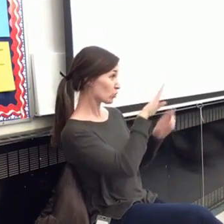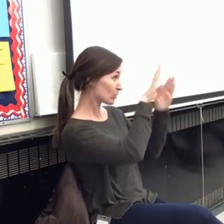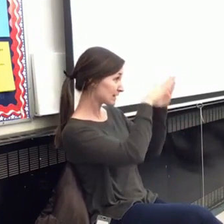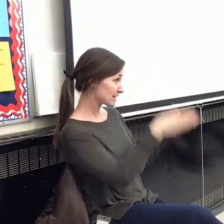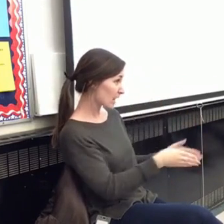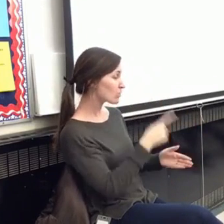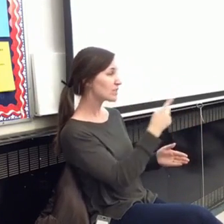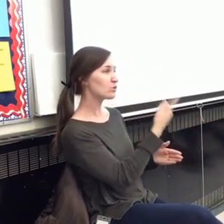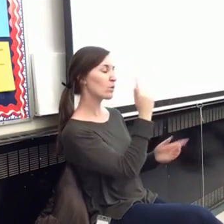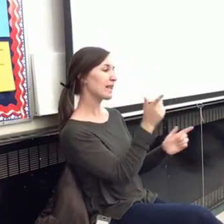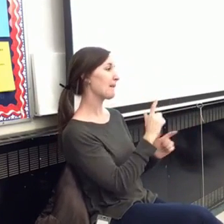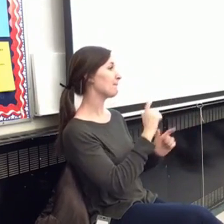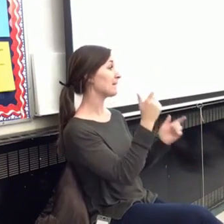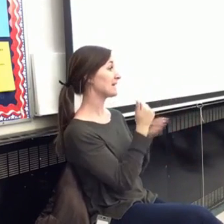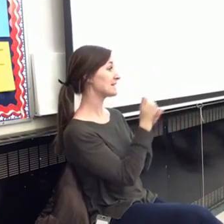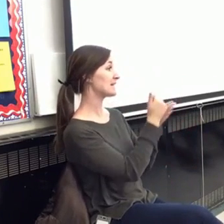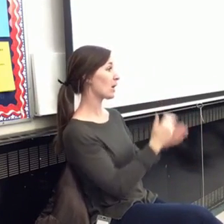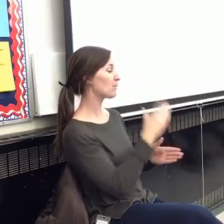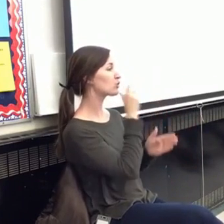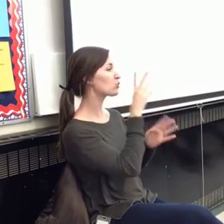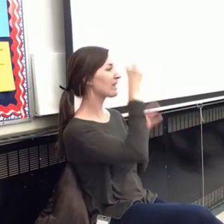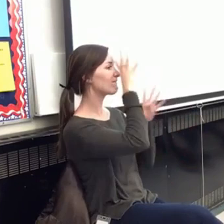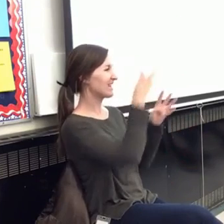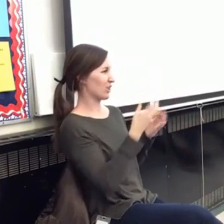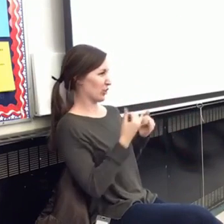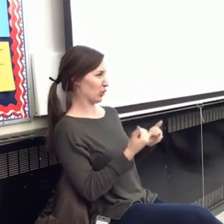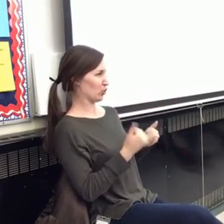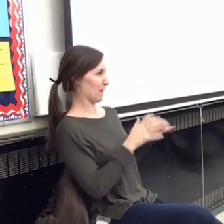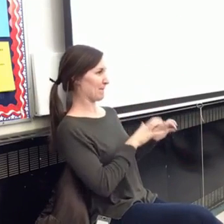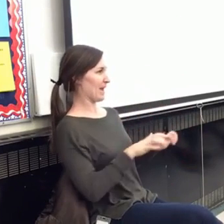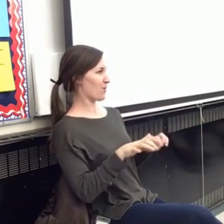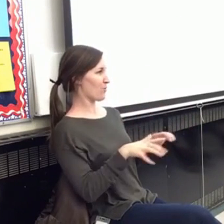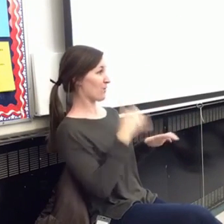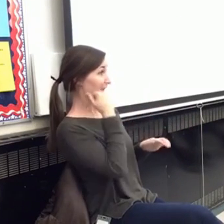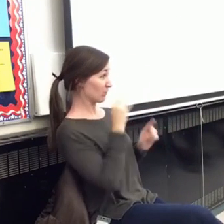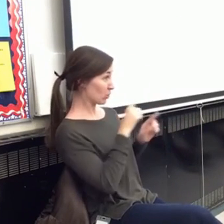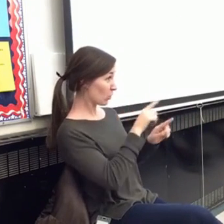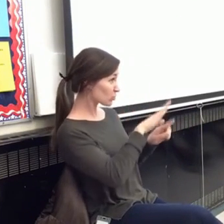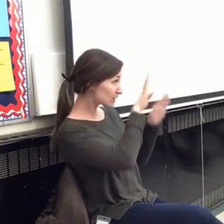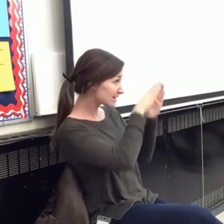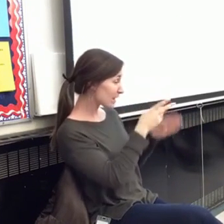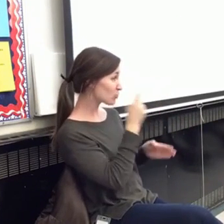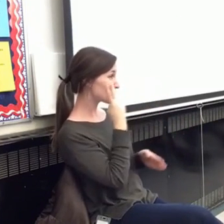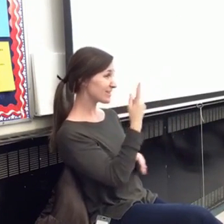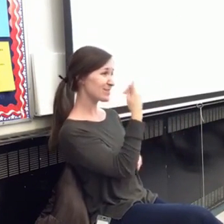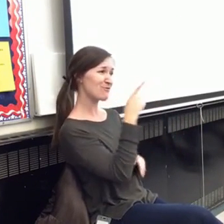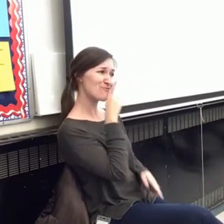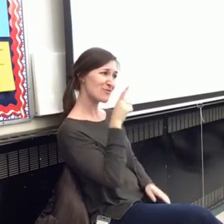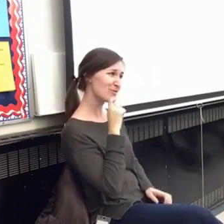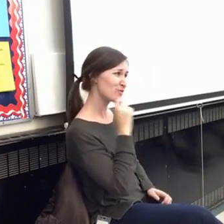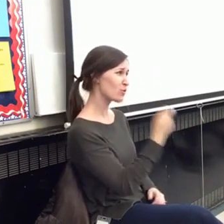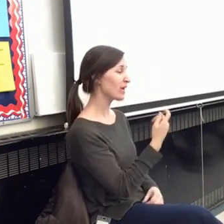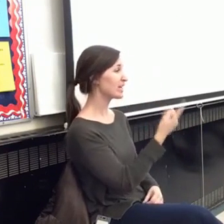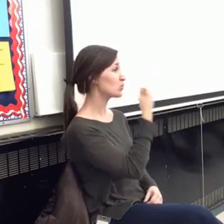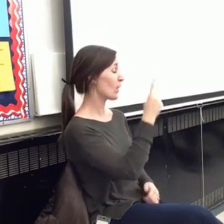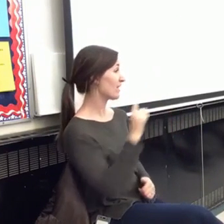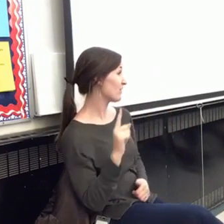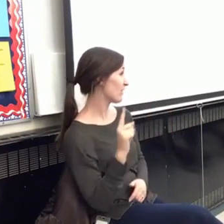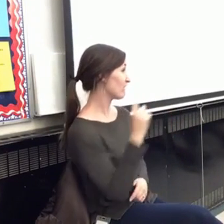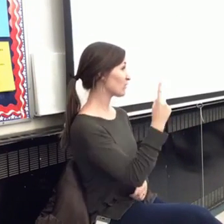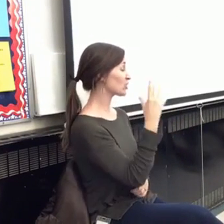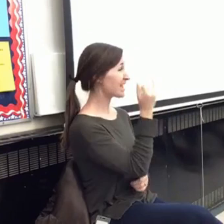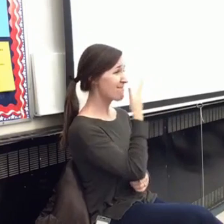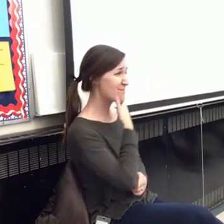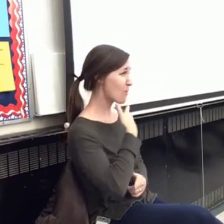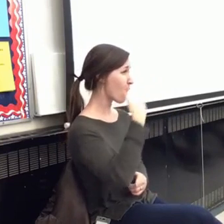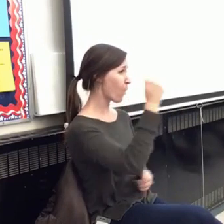the major helpers who invented the modern-day piano. If you also go to his house, you'll see something really cool, which is one of the very first and the